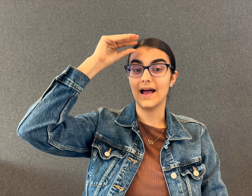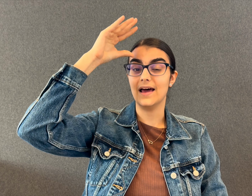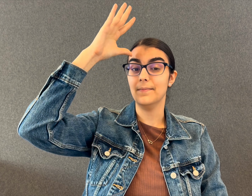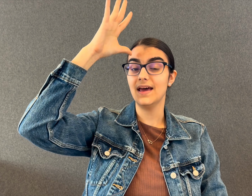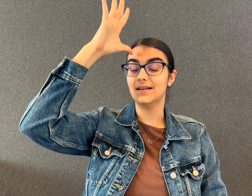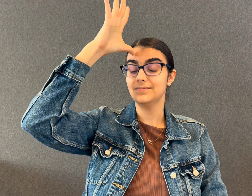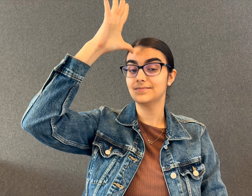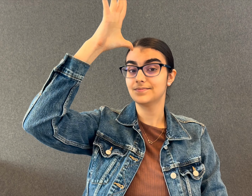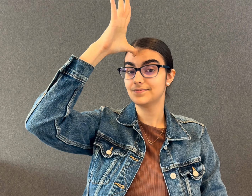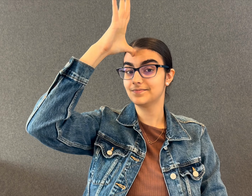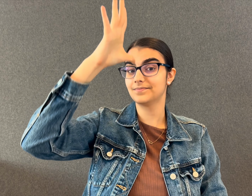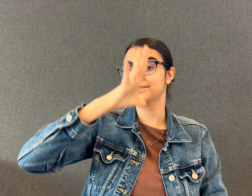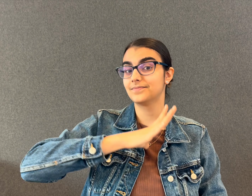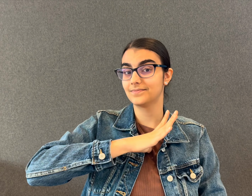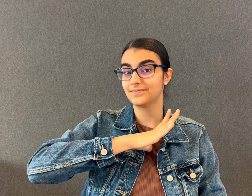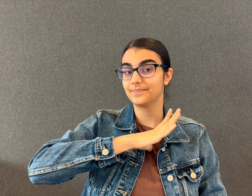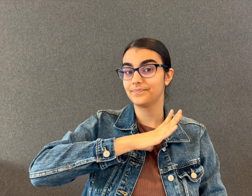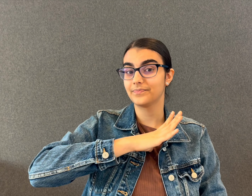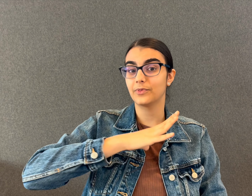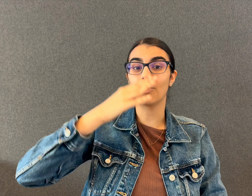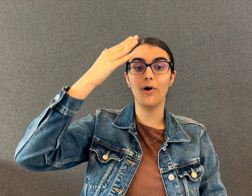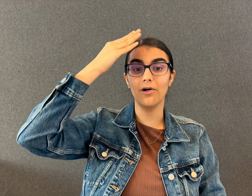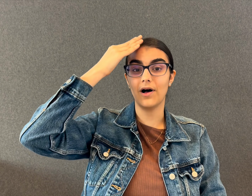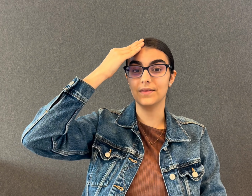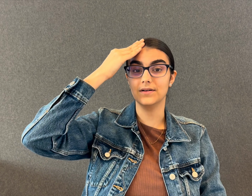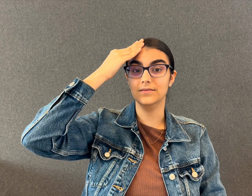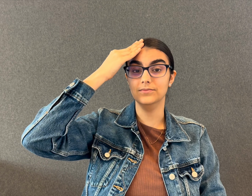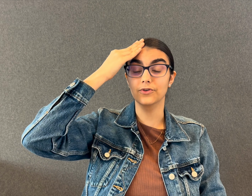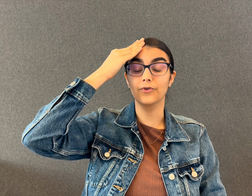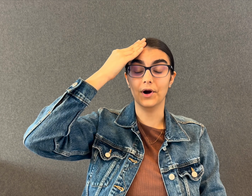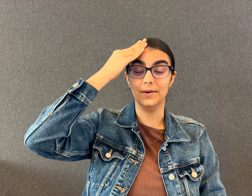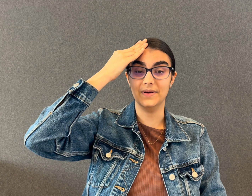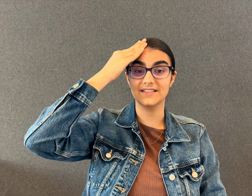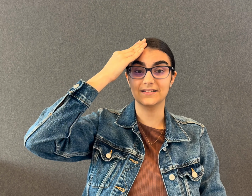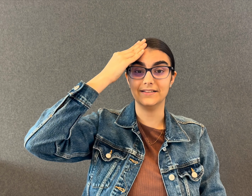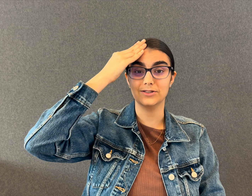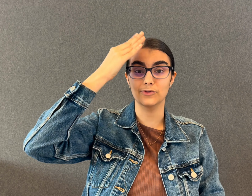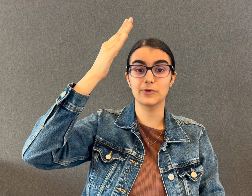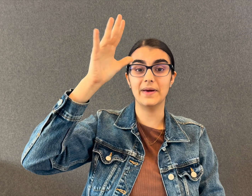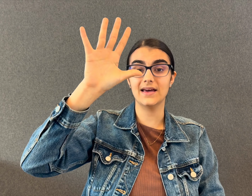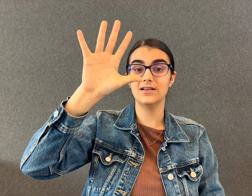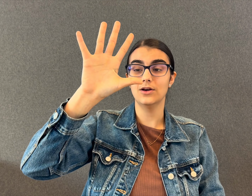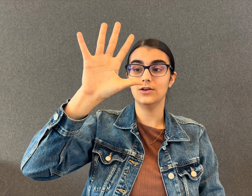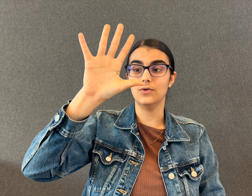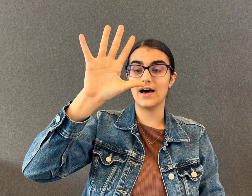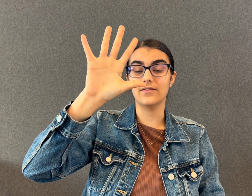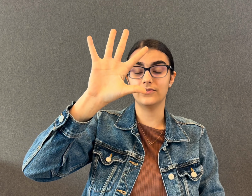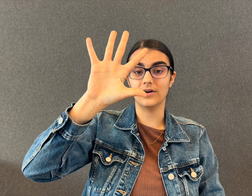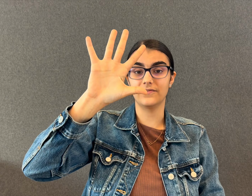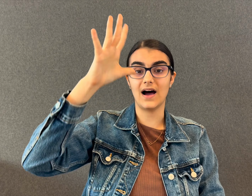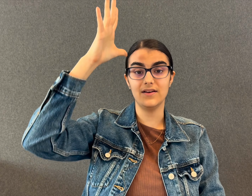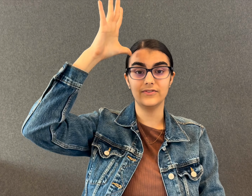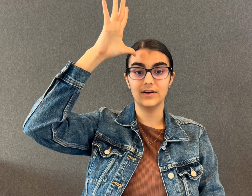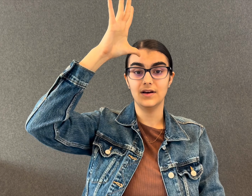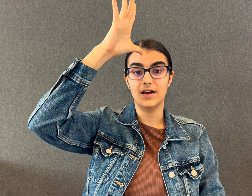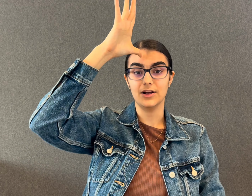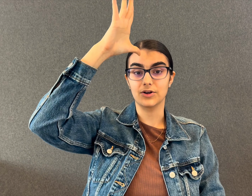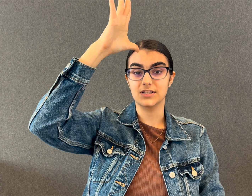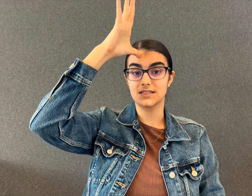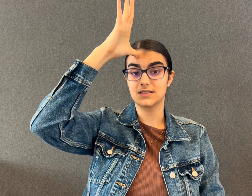and man, they're all on your forehead basically. So for man, you have a 5, and you're gonna touch